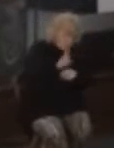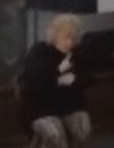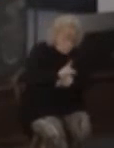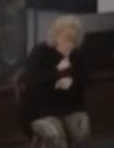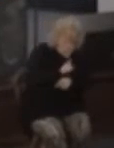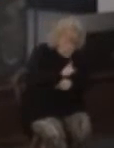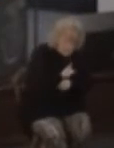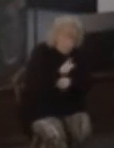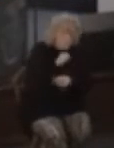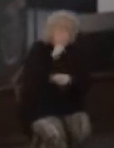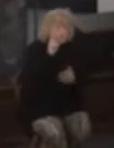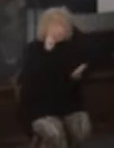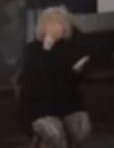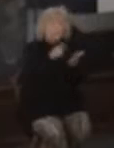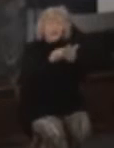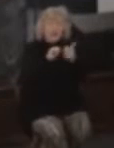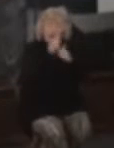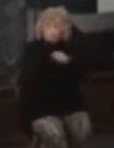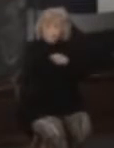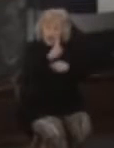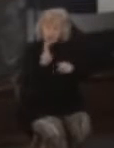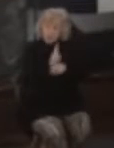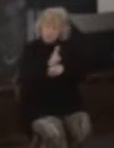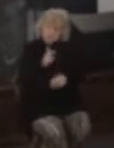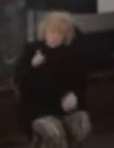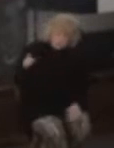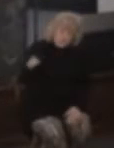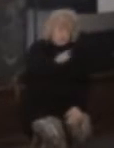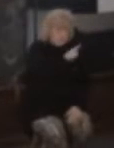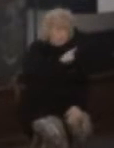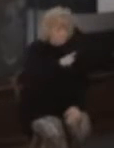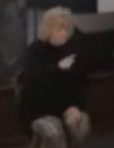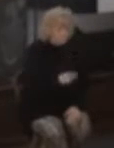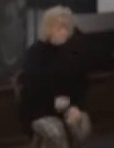not recognizing how God is using you.